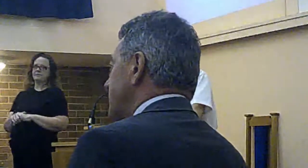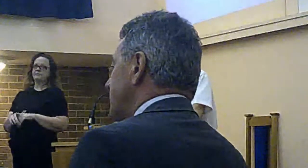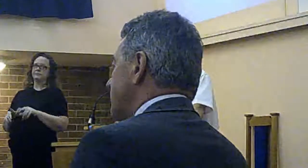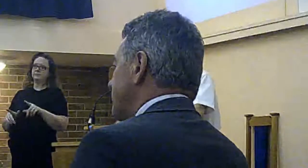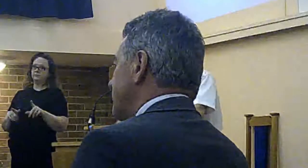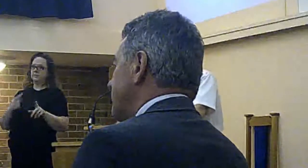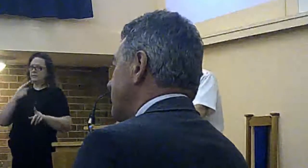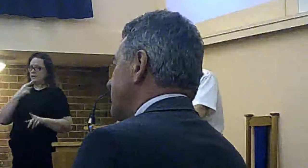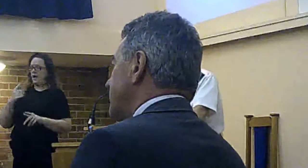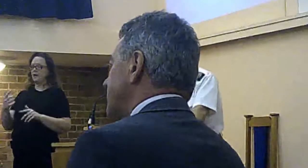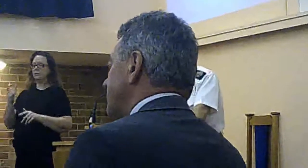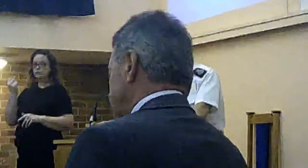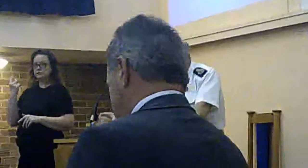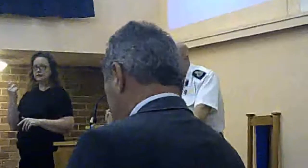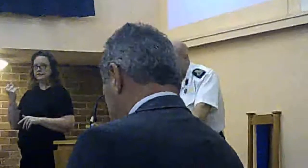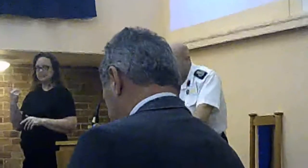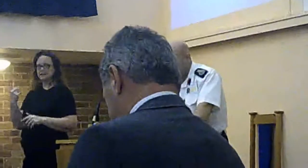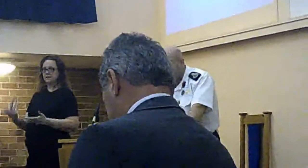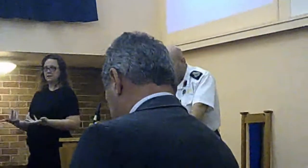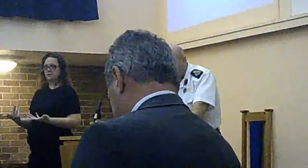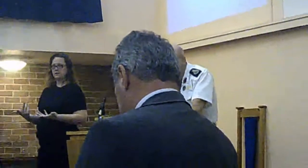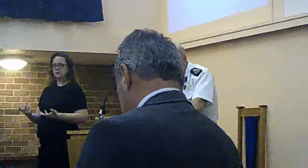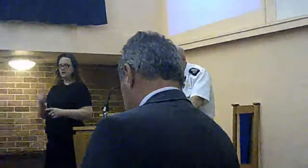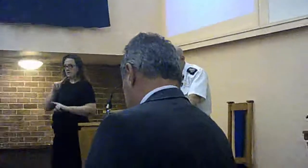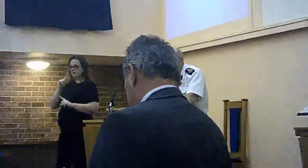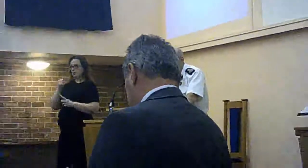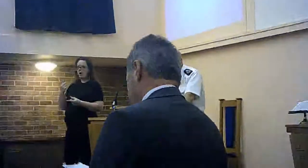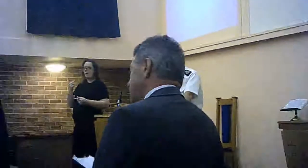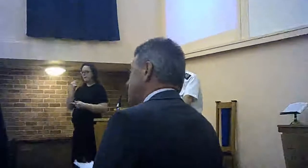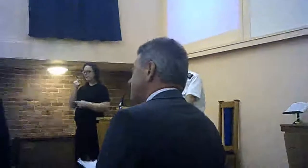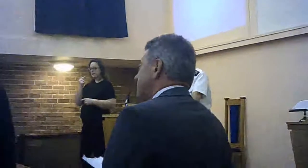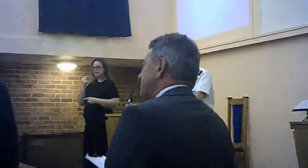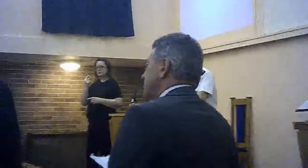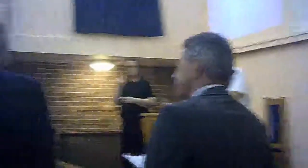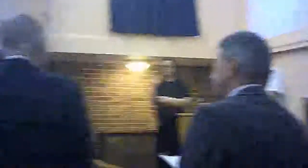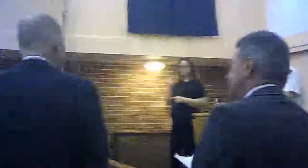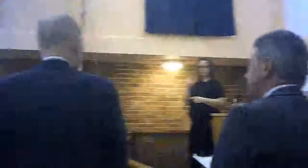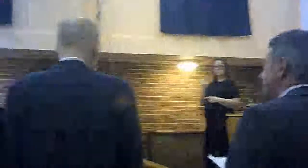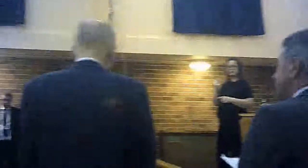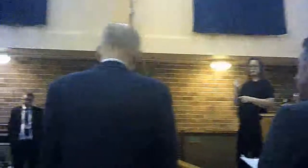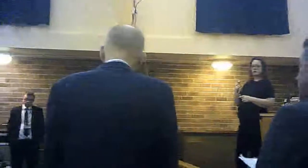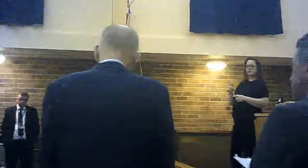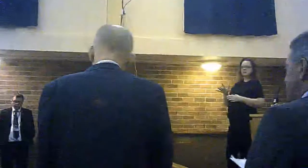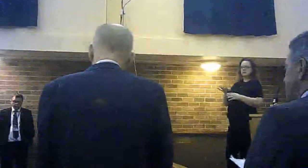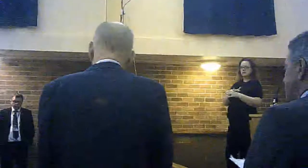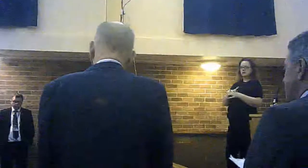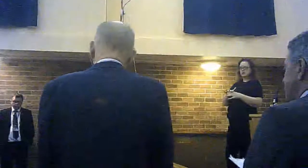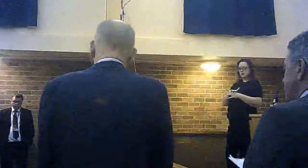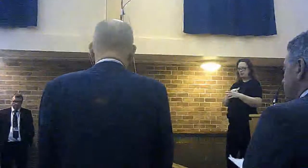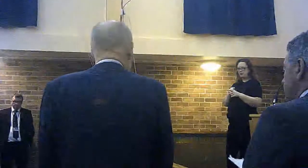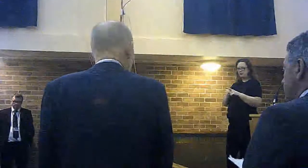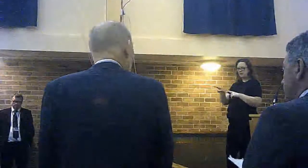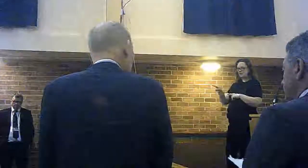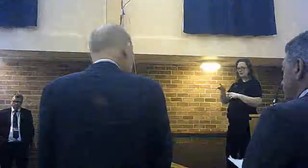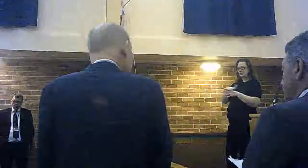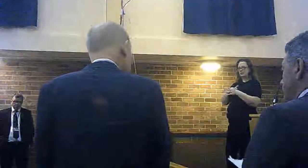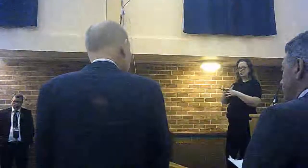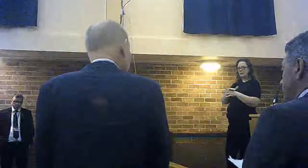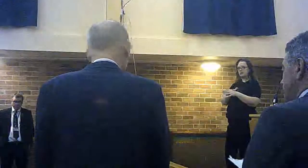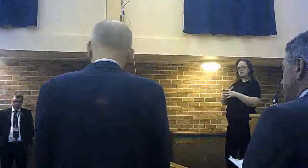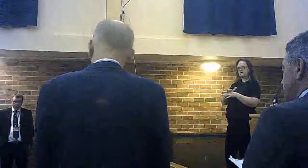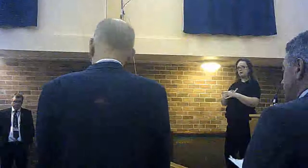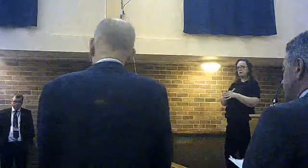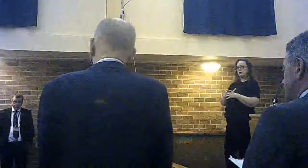you're saying i completely understand you're saying that you can get permission to get exceptional circumstances for a well